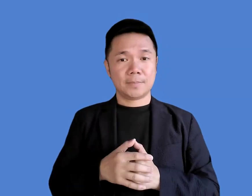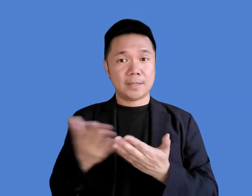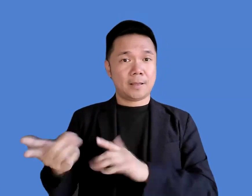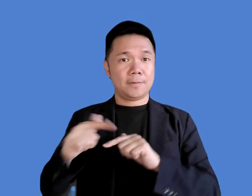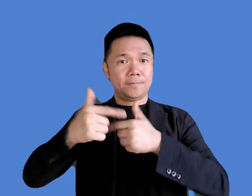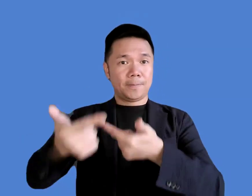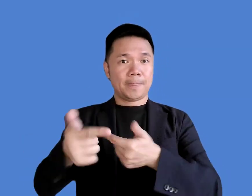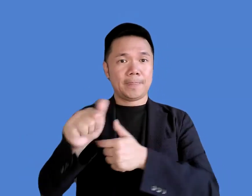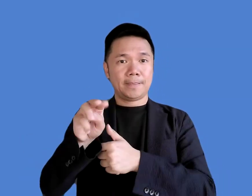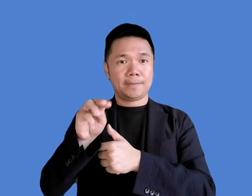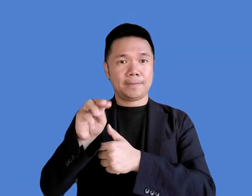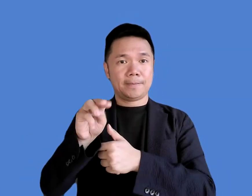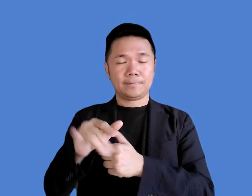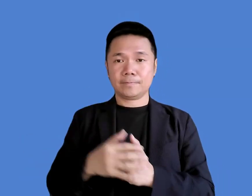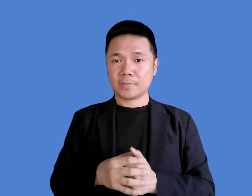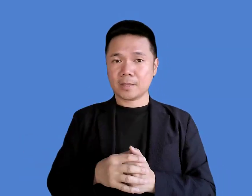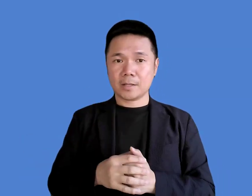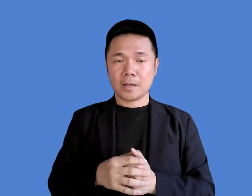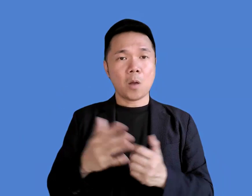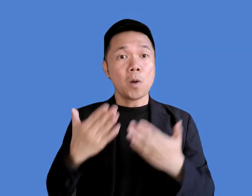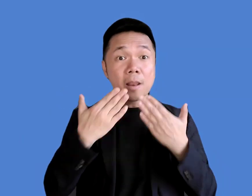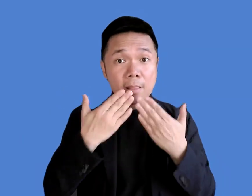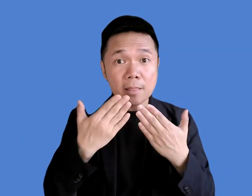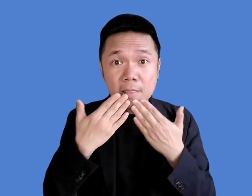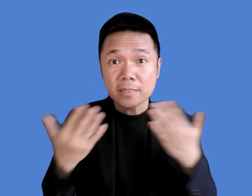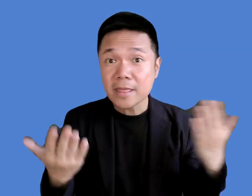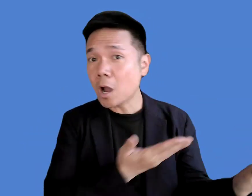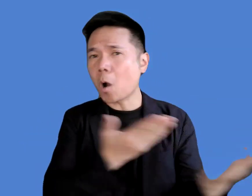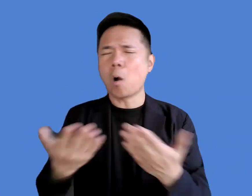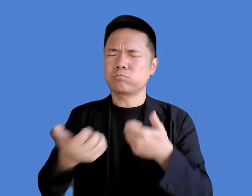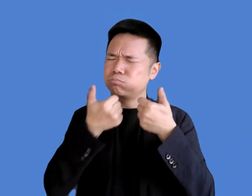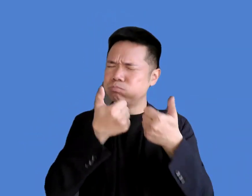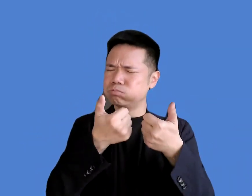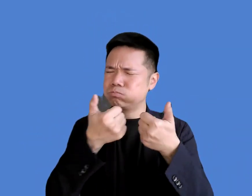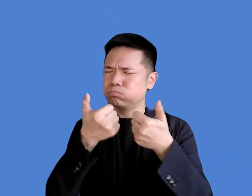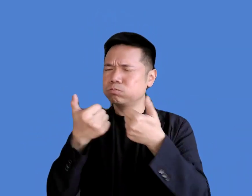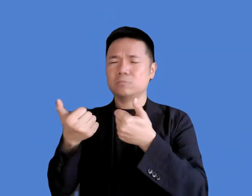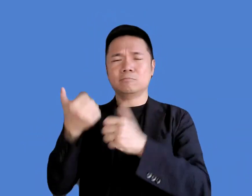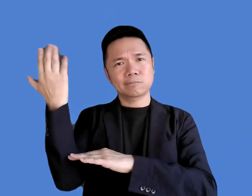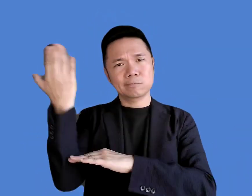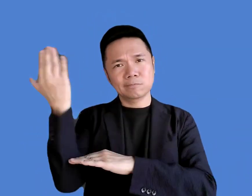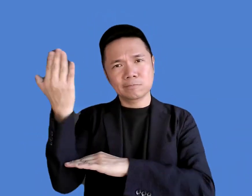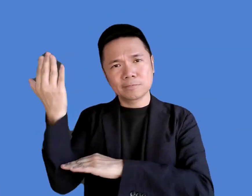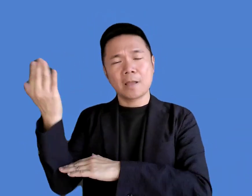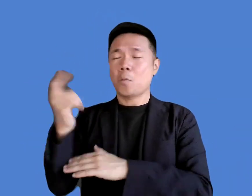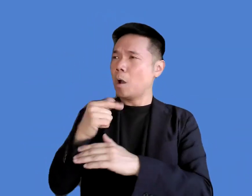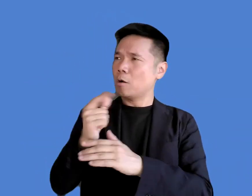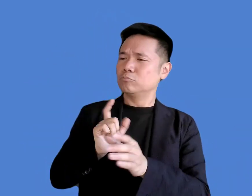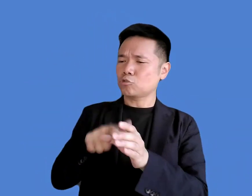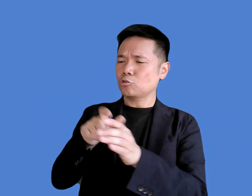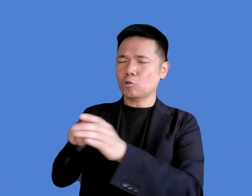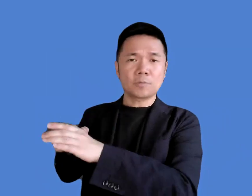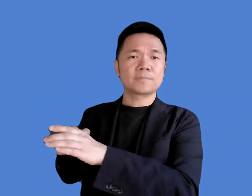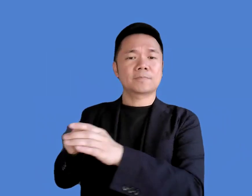over from now onwards. But I really, really want to thank all our brilliant panelists which joined us ahead of time before even